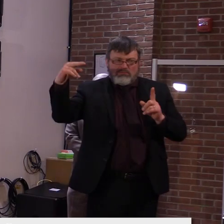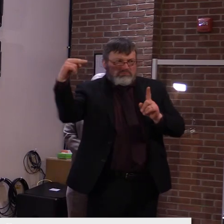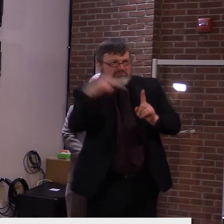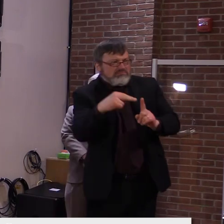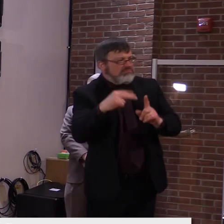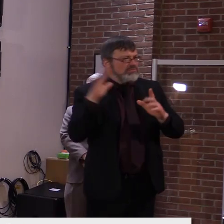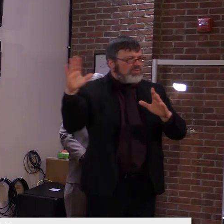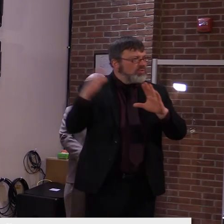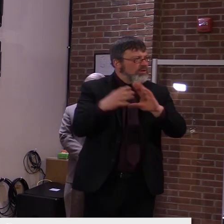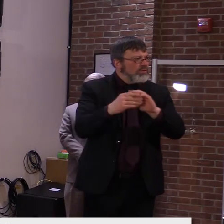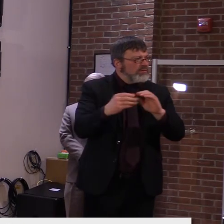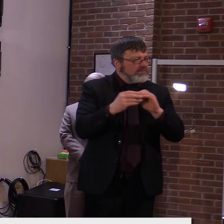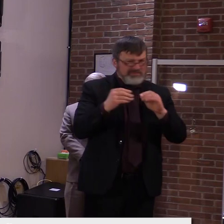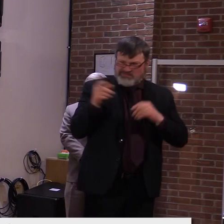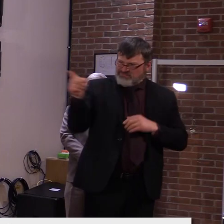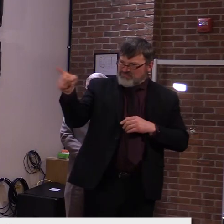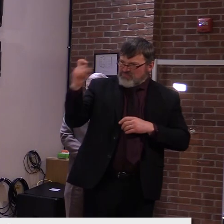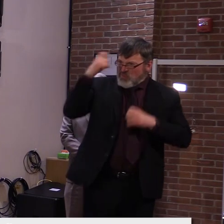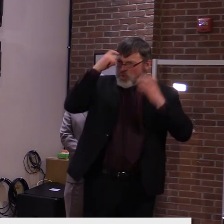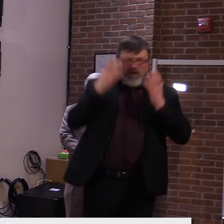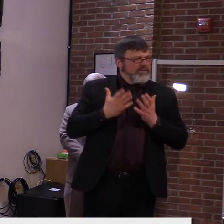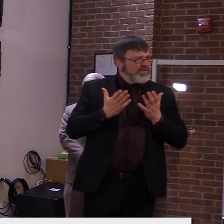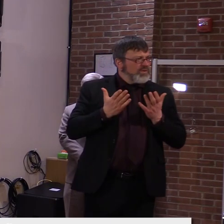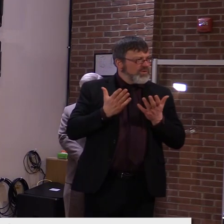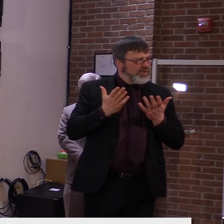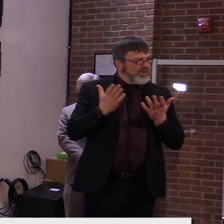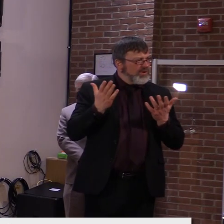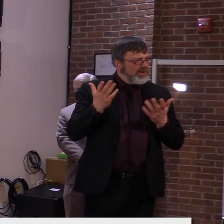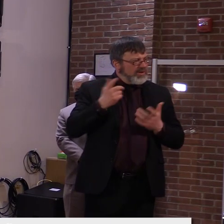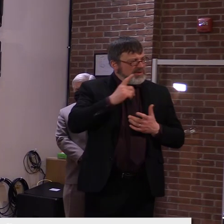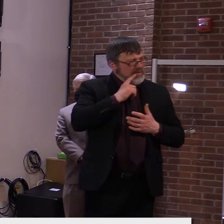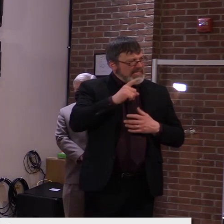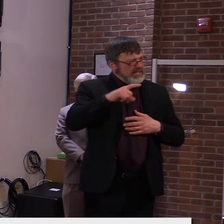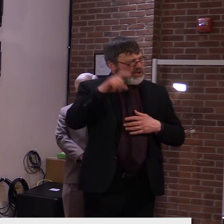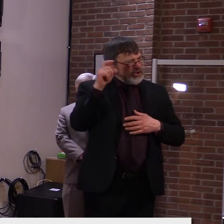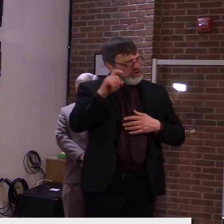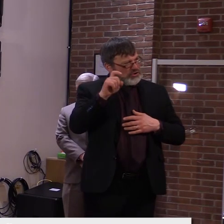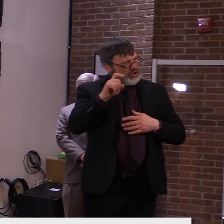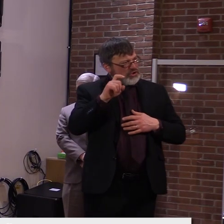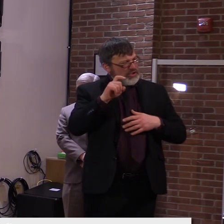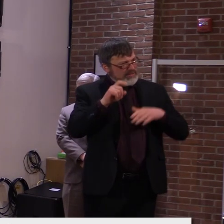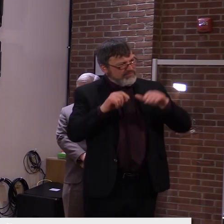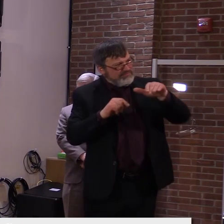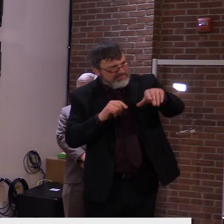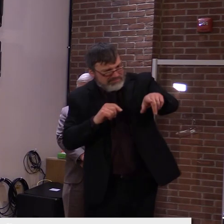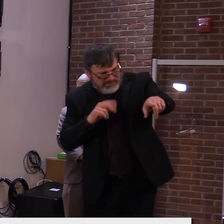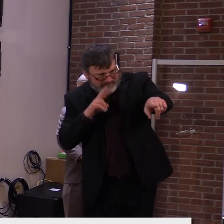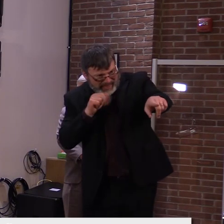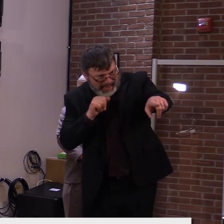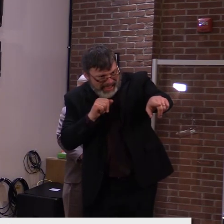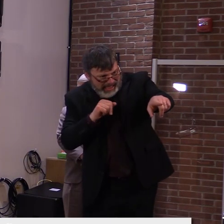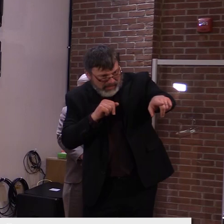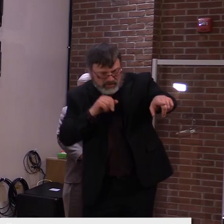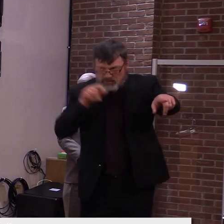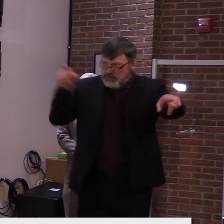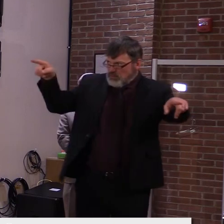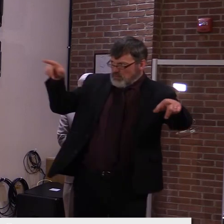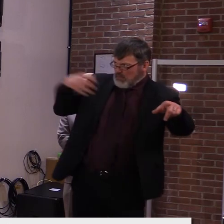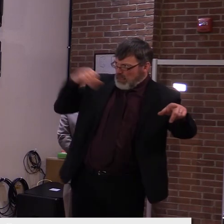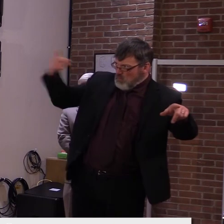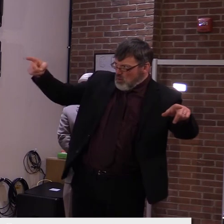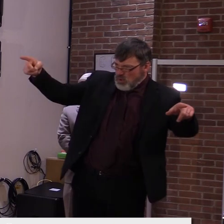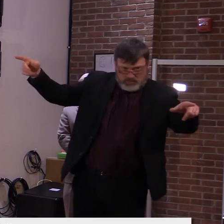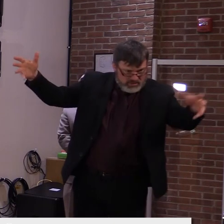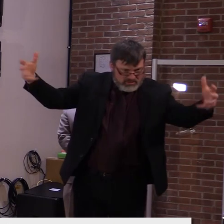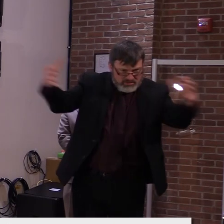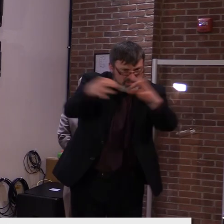state, to make sure the health department and other departments are talking to the VA and others so this kind of thing doesn't